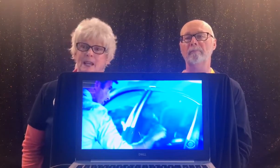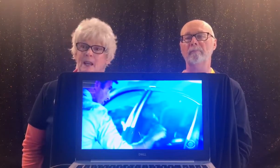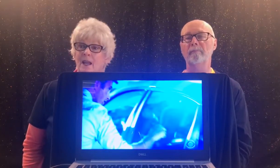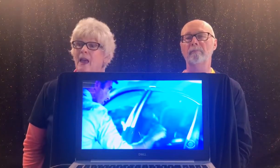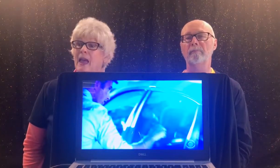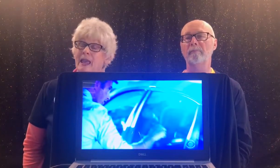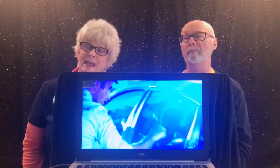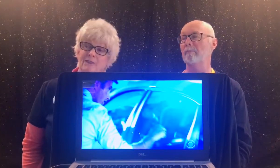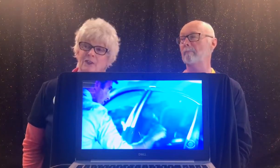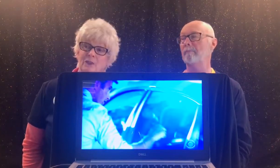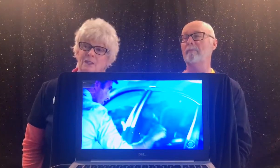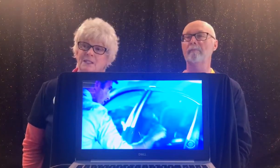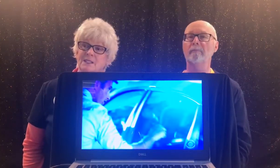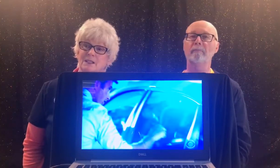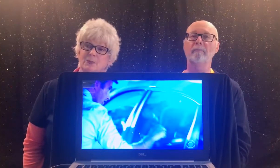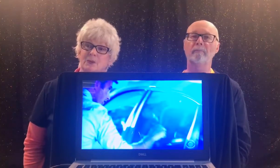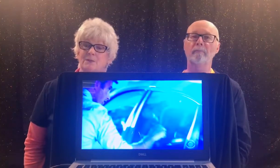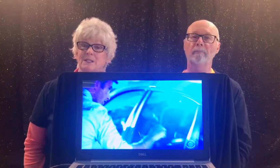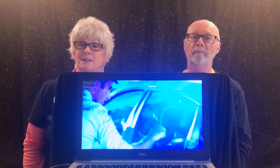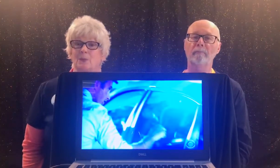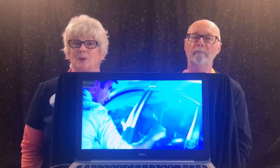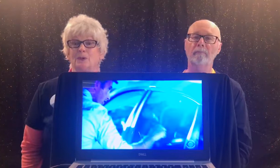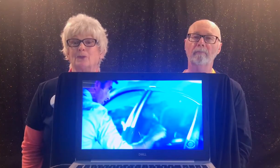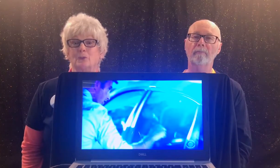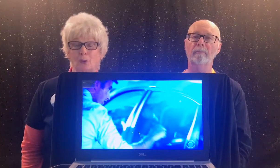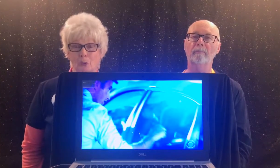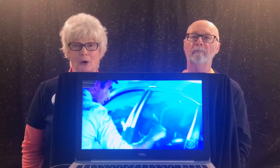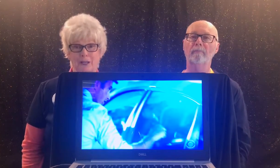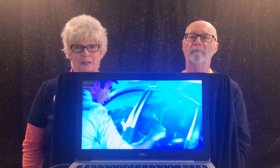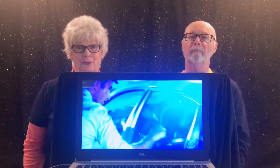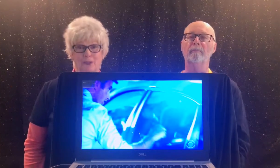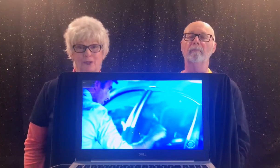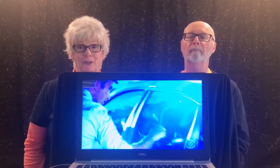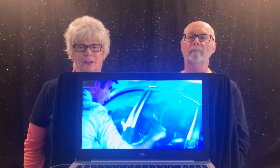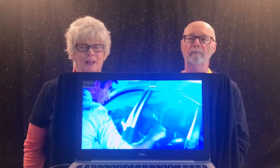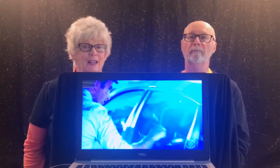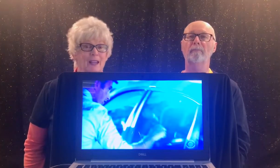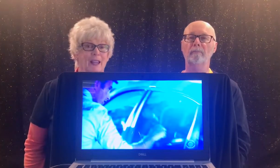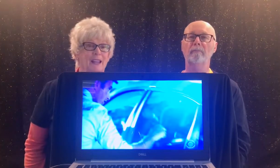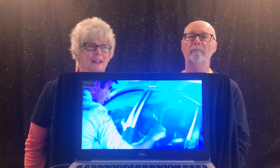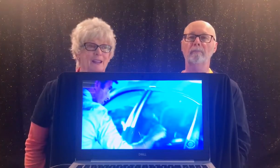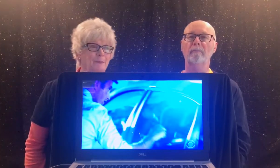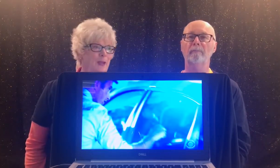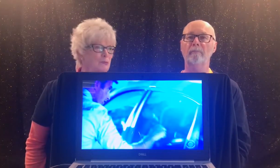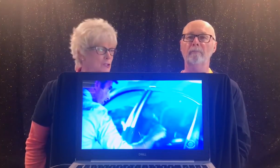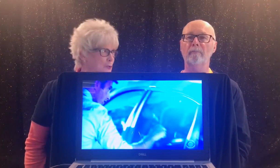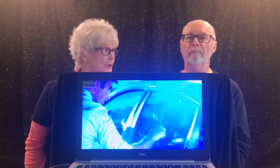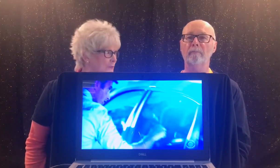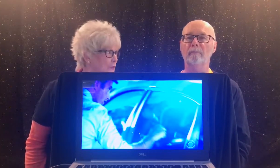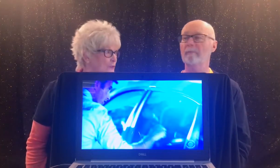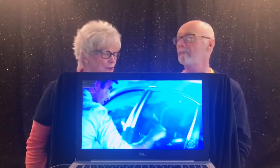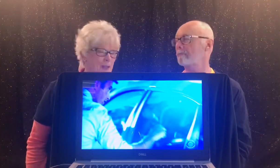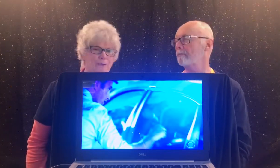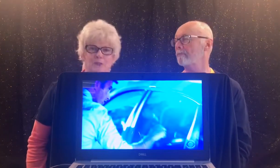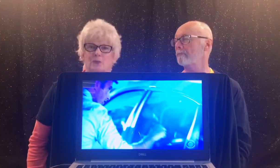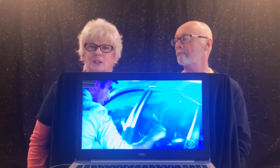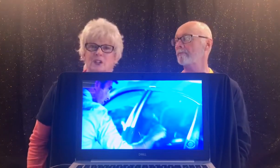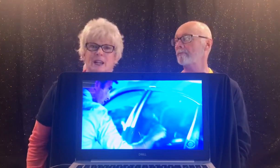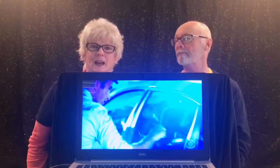saying, hey, if you're going into the bereavement support group, we'll walk in with you. And I'm so grateful for them for reaching out